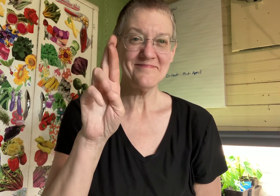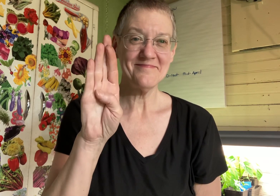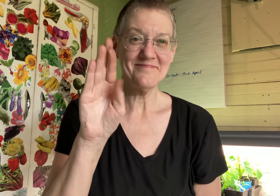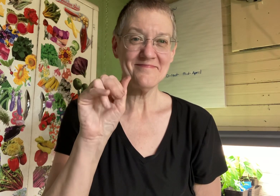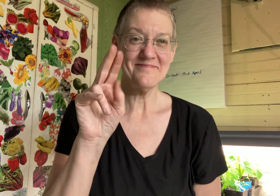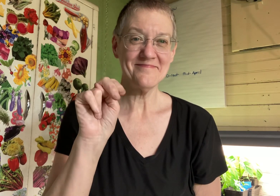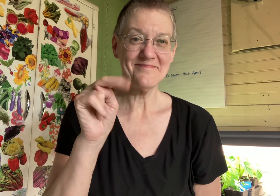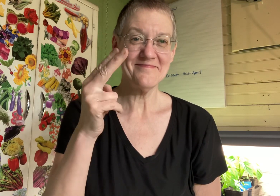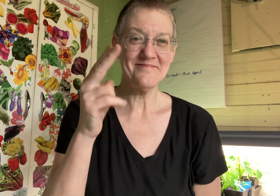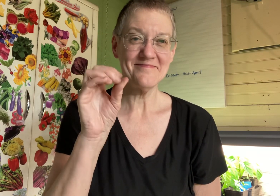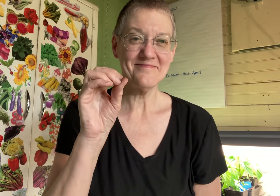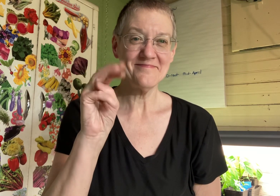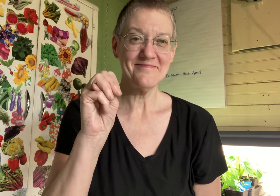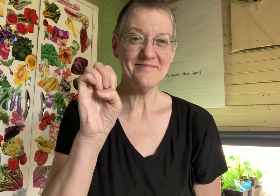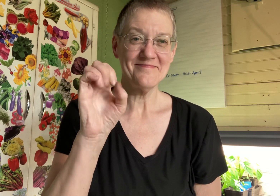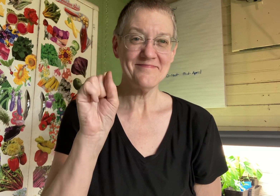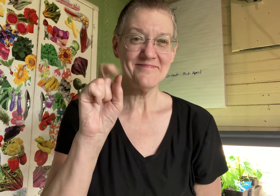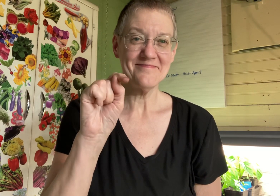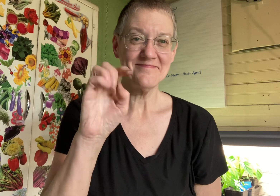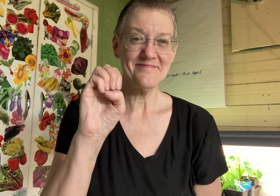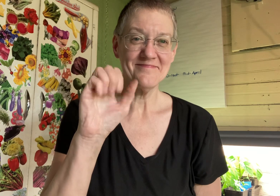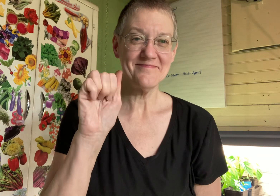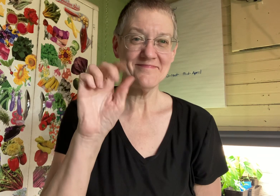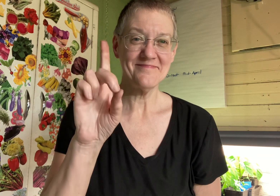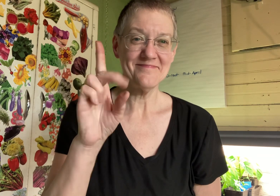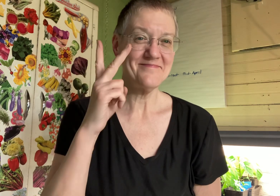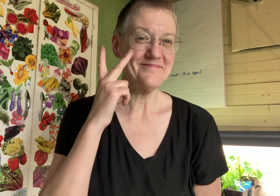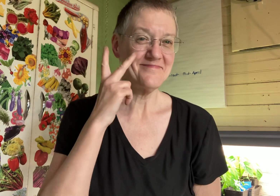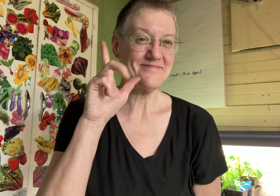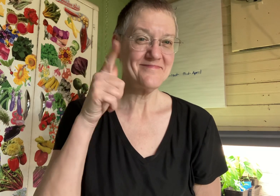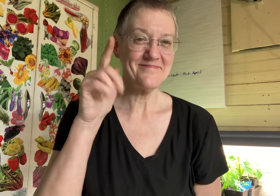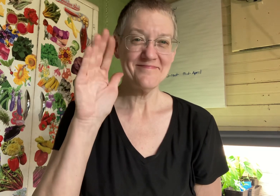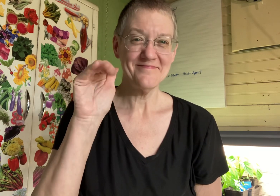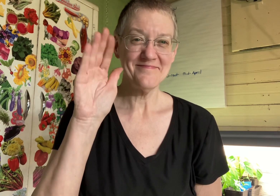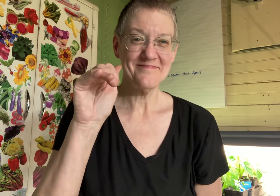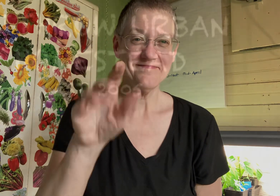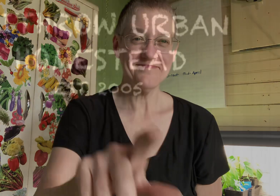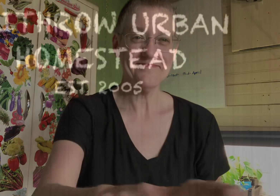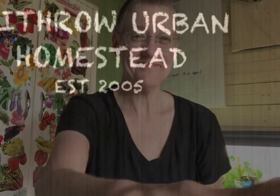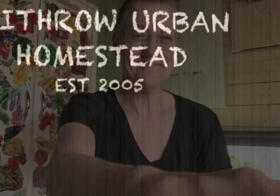Homestead. See you later. Bye-bye.